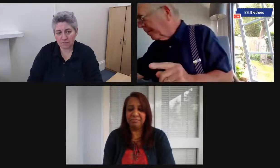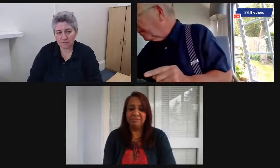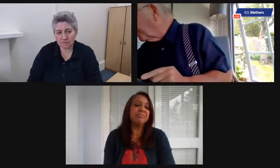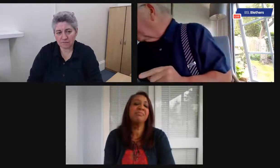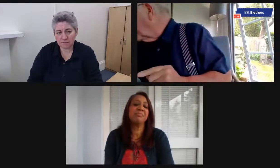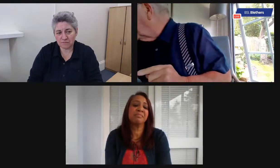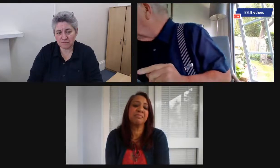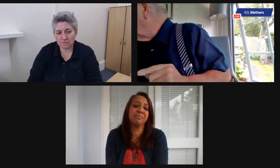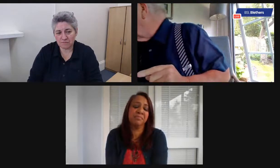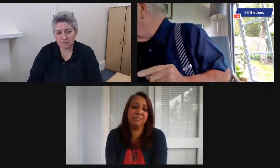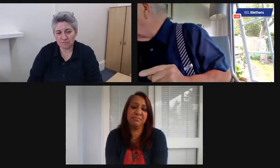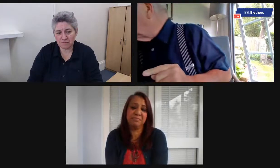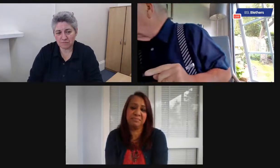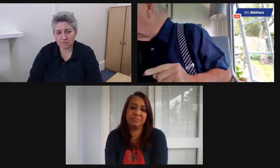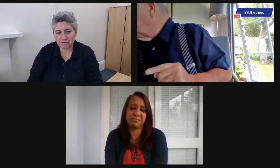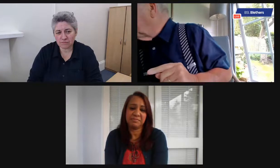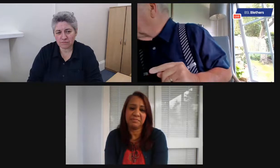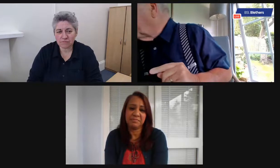show you some examples of ivy.